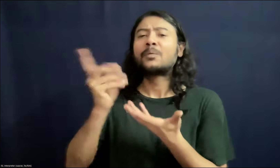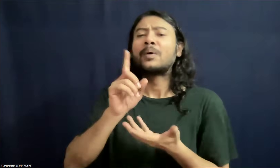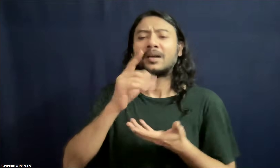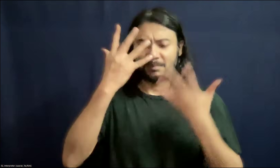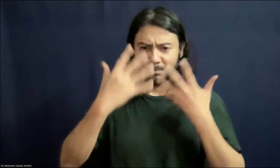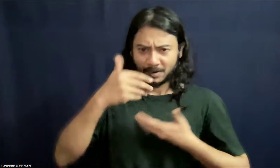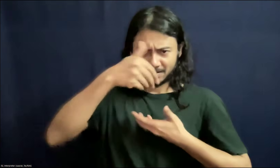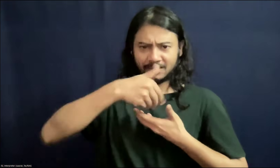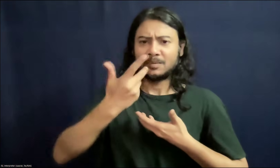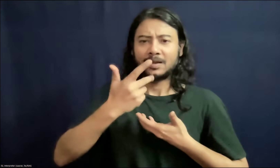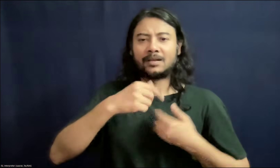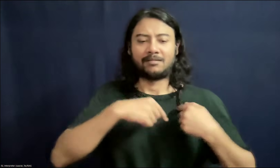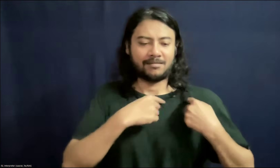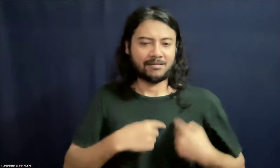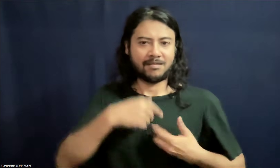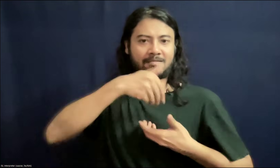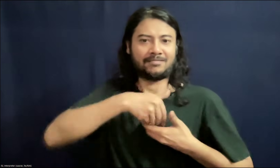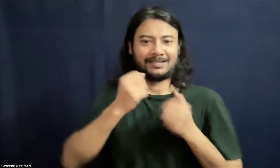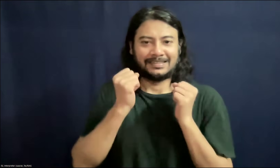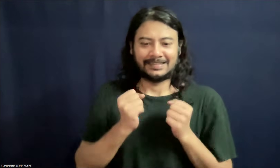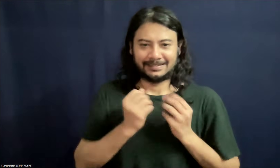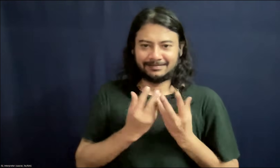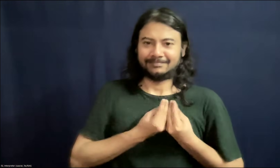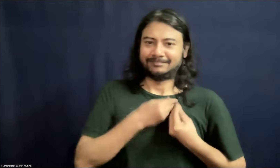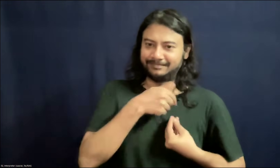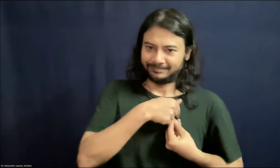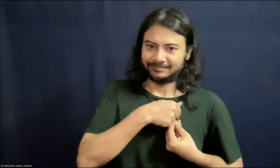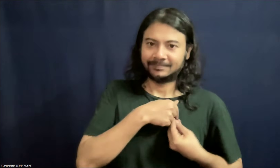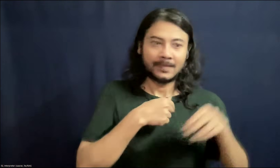He makes us remembers and forgets things according to our desire.